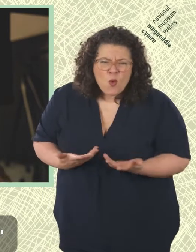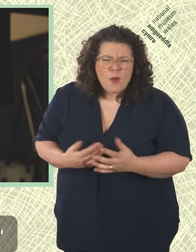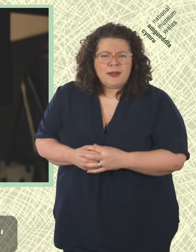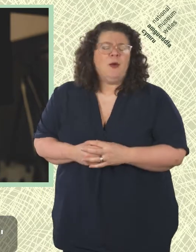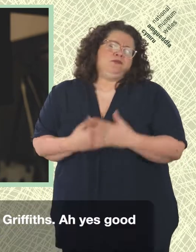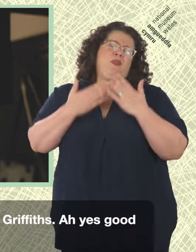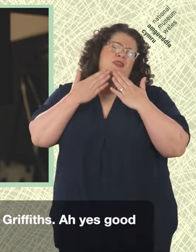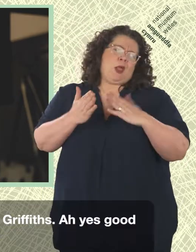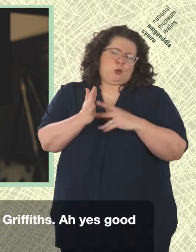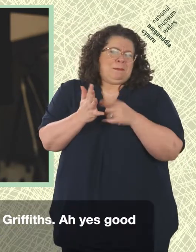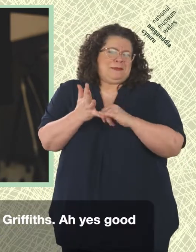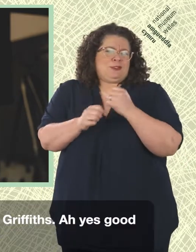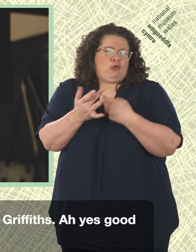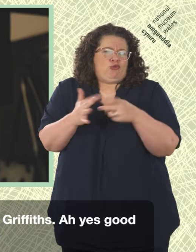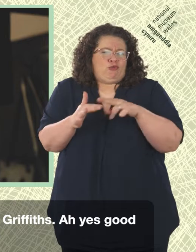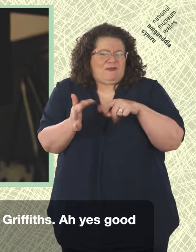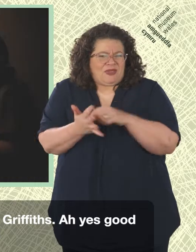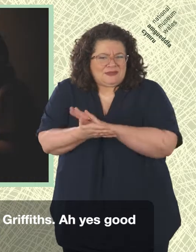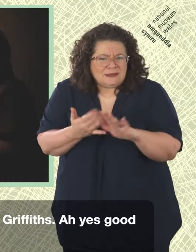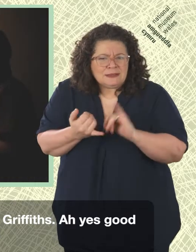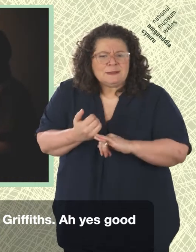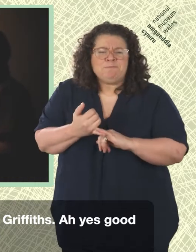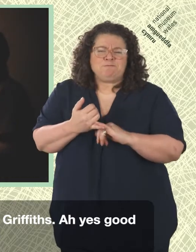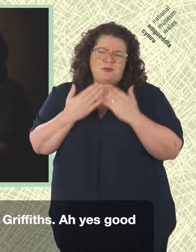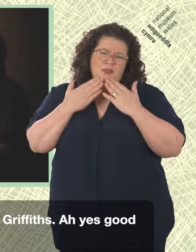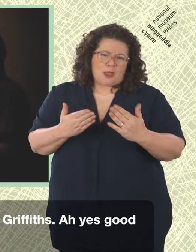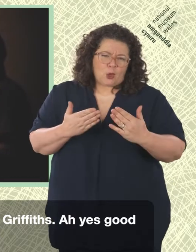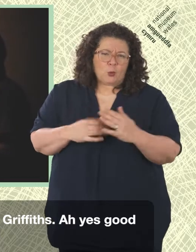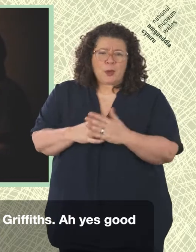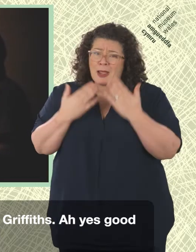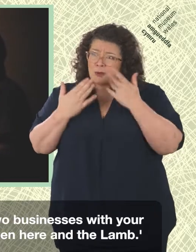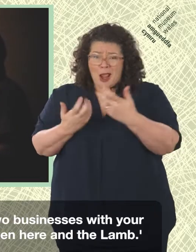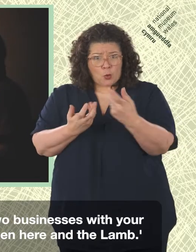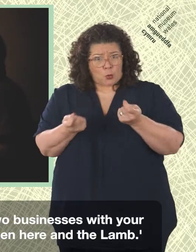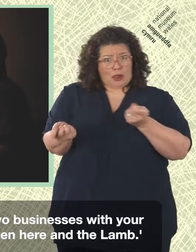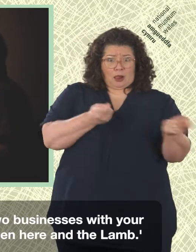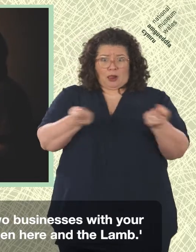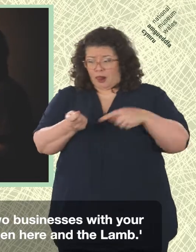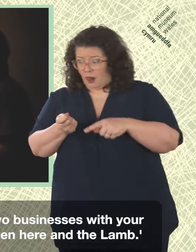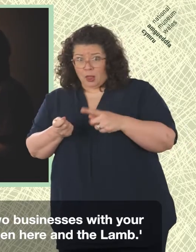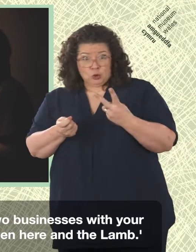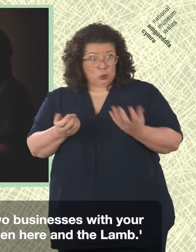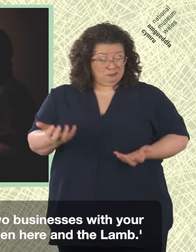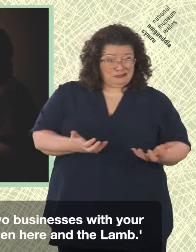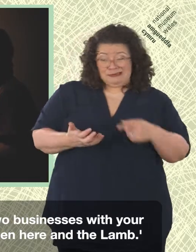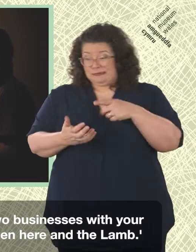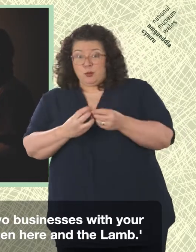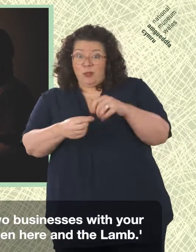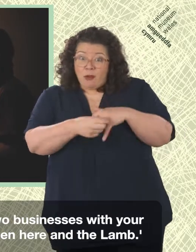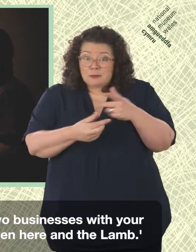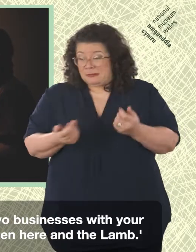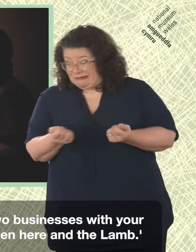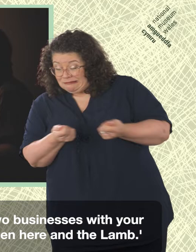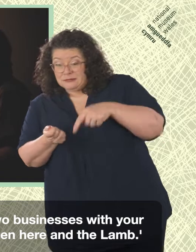You know that. I'm well, thank you, Mrs. Griffiths. Ah yes, good timing indeed. I don't know how you do it, running 2 businesses